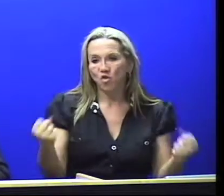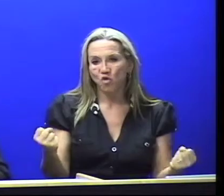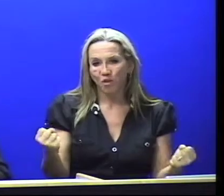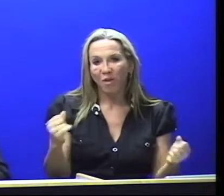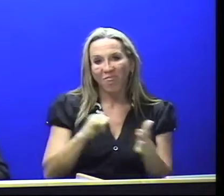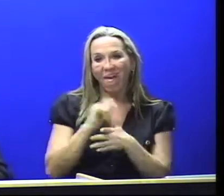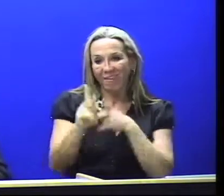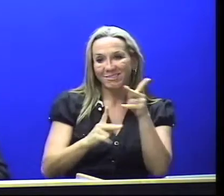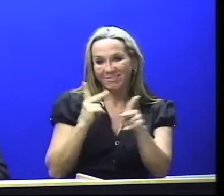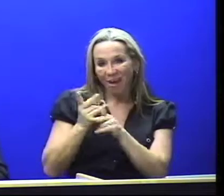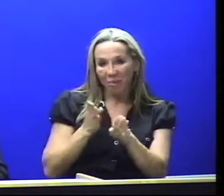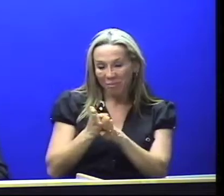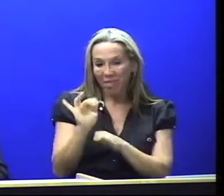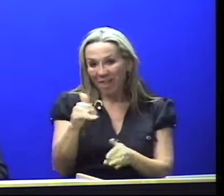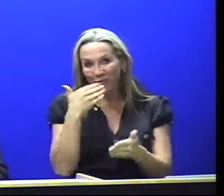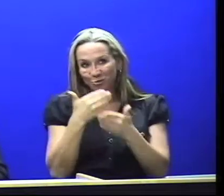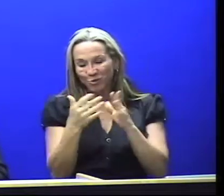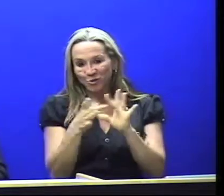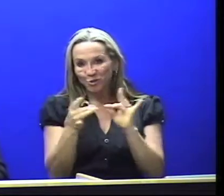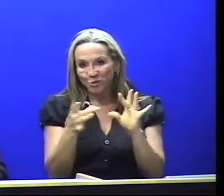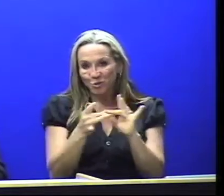cancer.